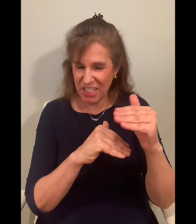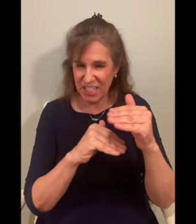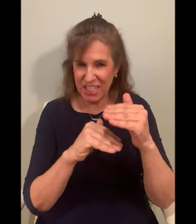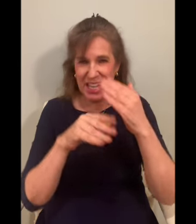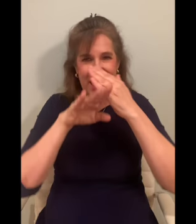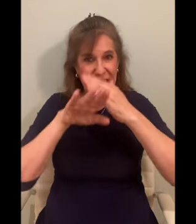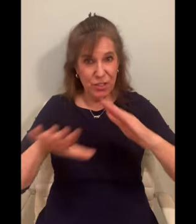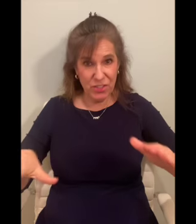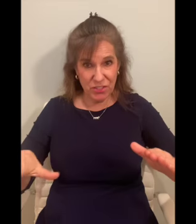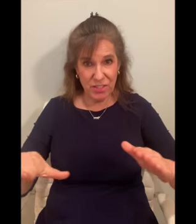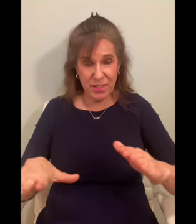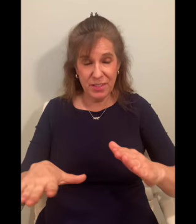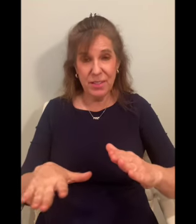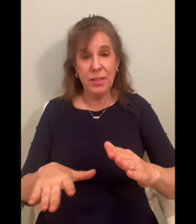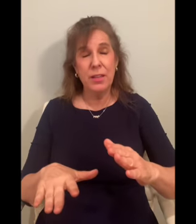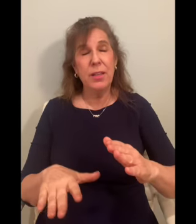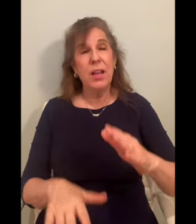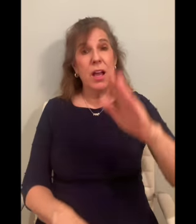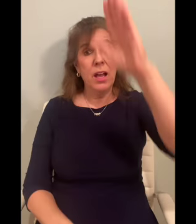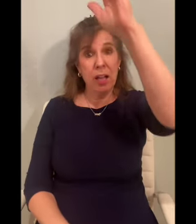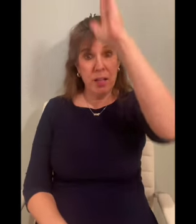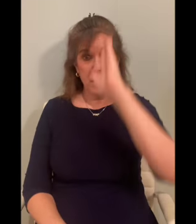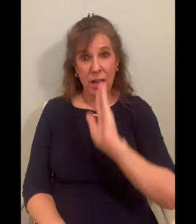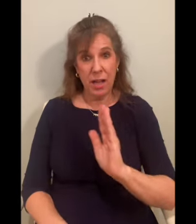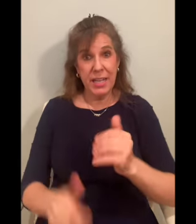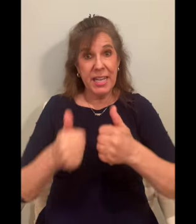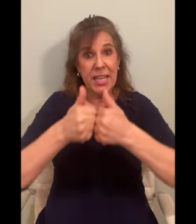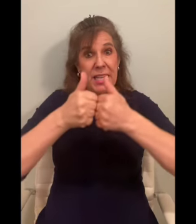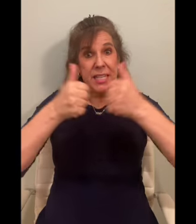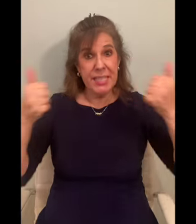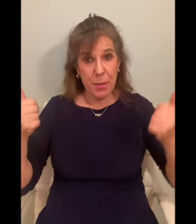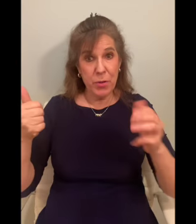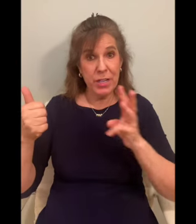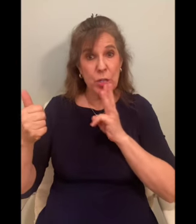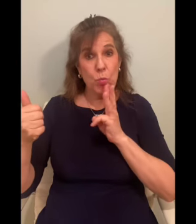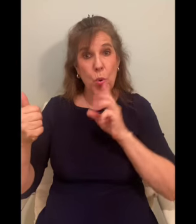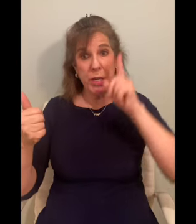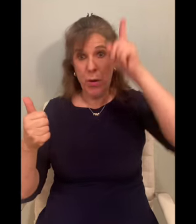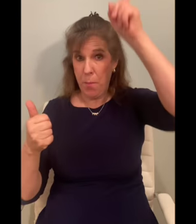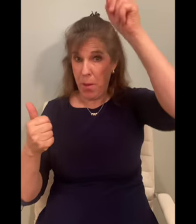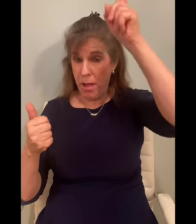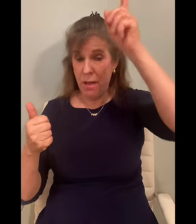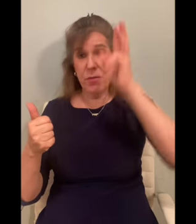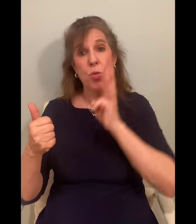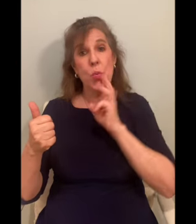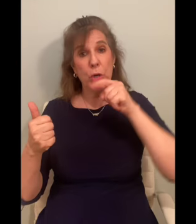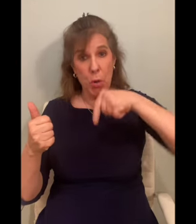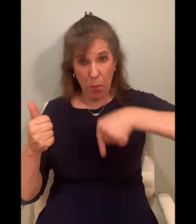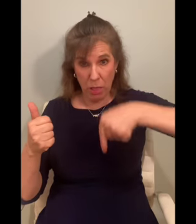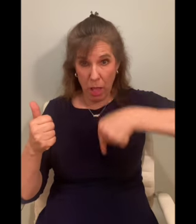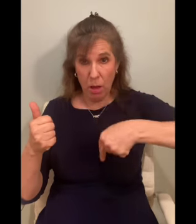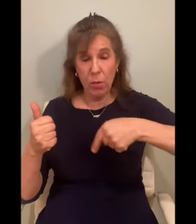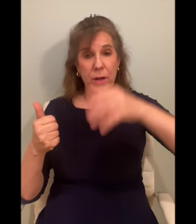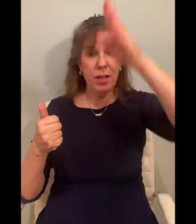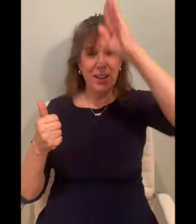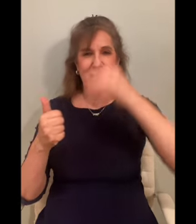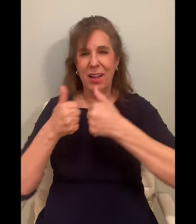down, and so we have oceans and everything, and we have